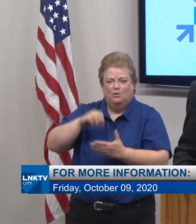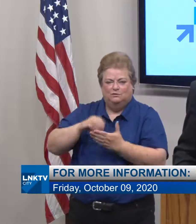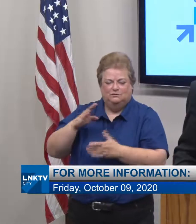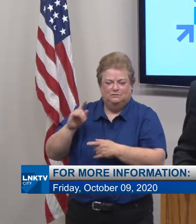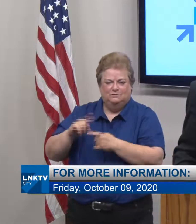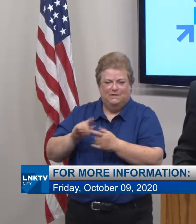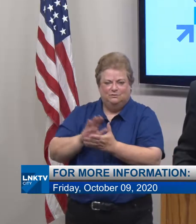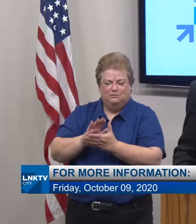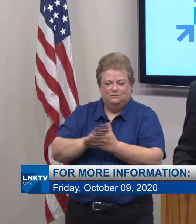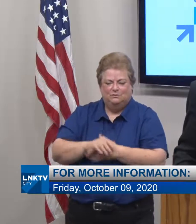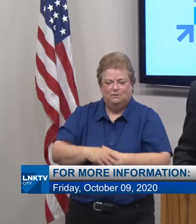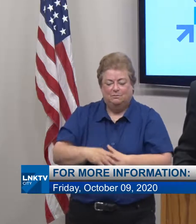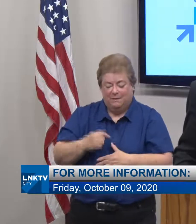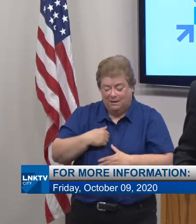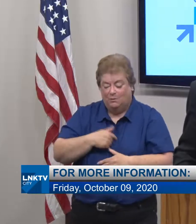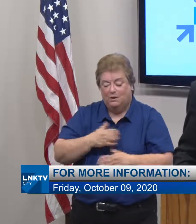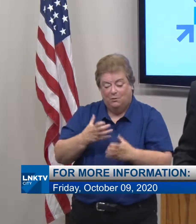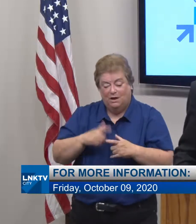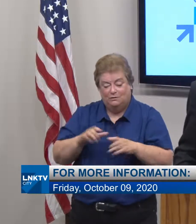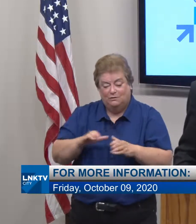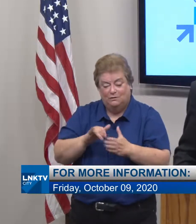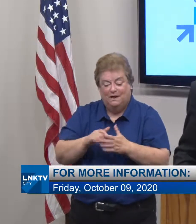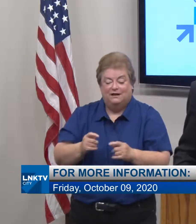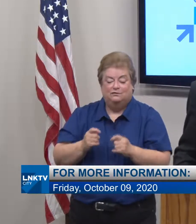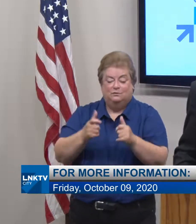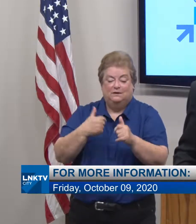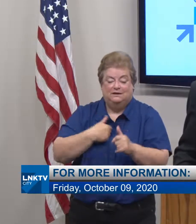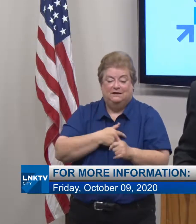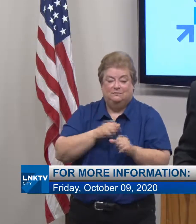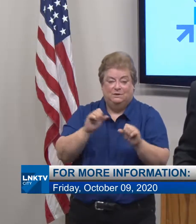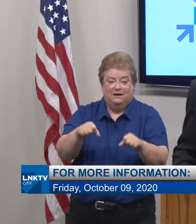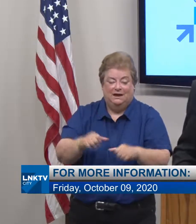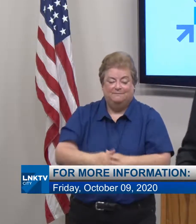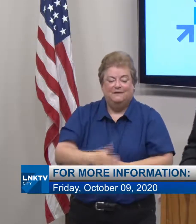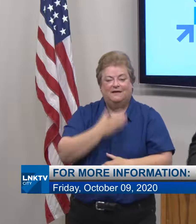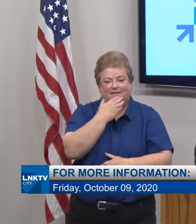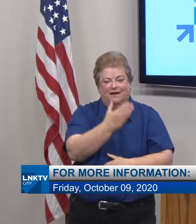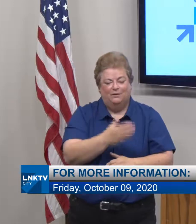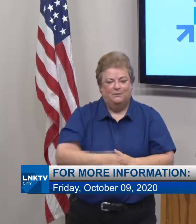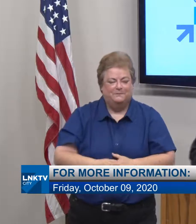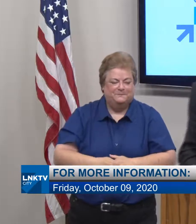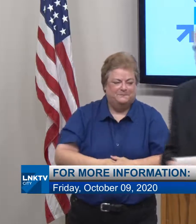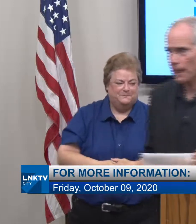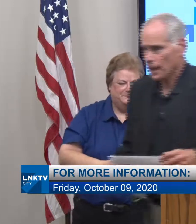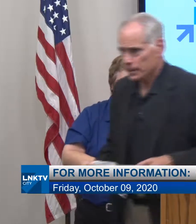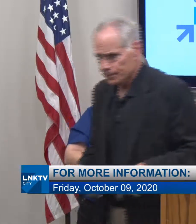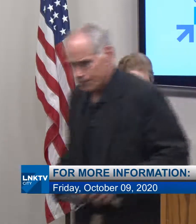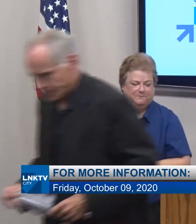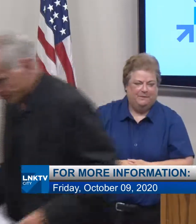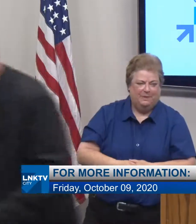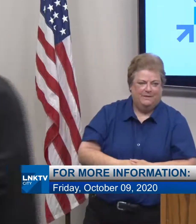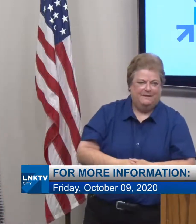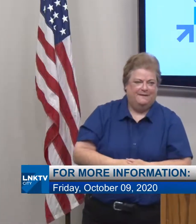can to bring them back as quickly as we can. Thank you, Dr. Joel.